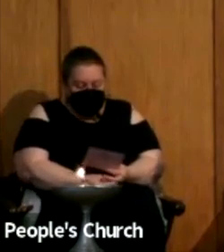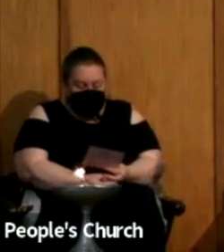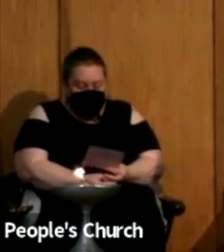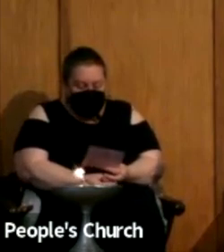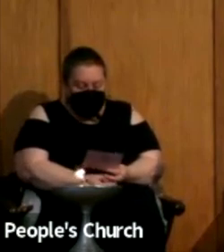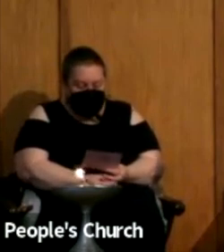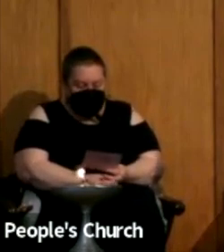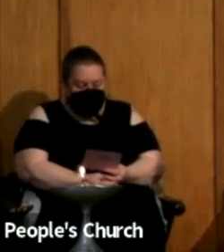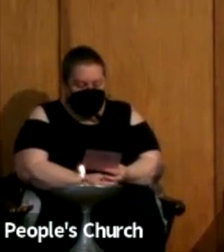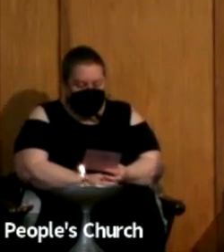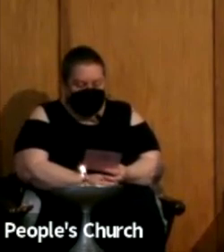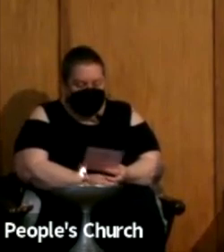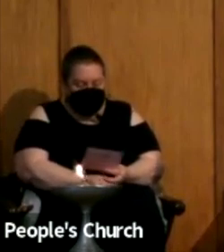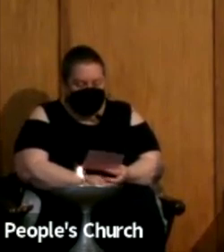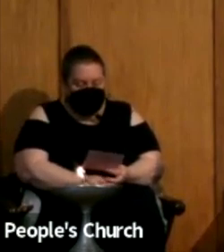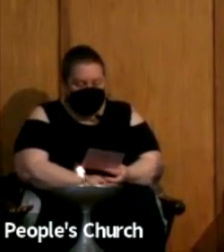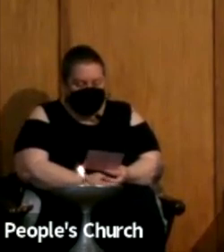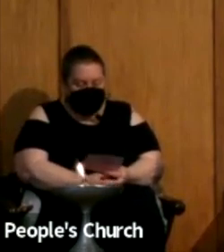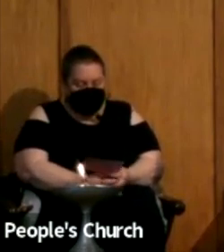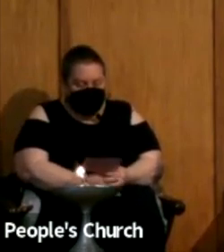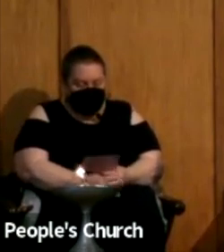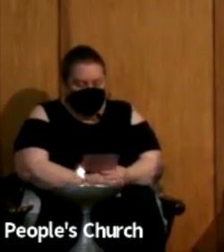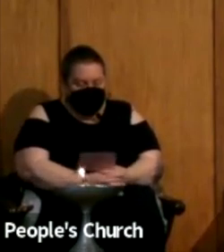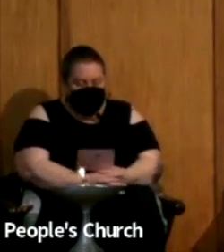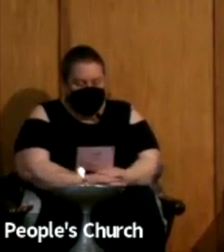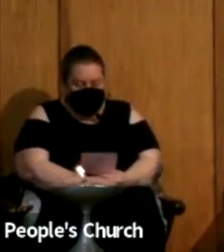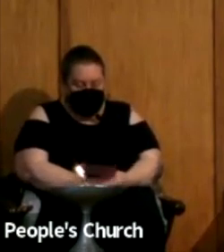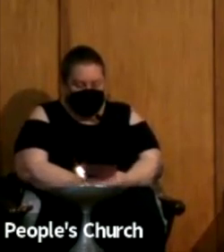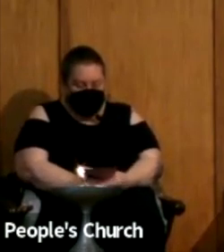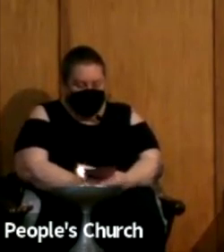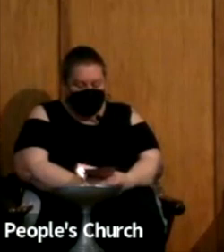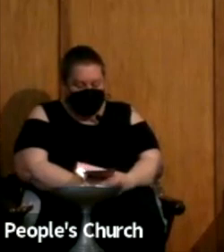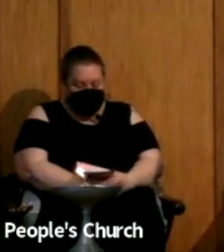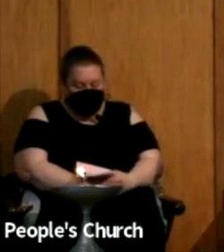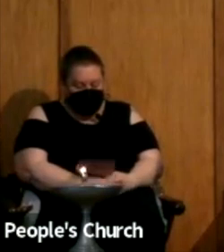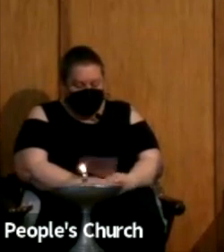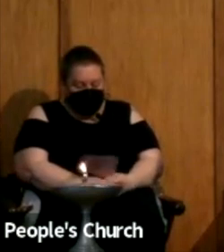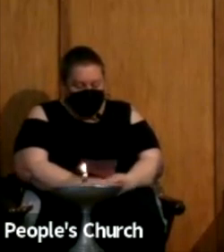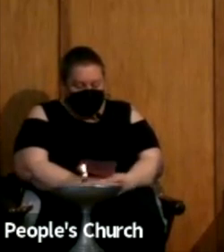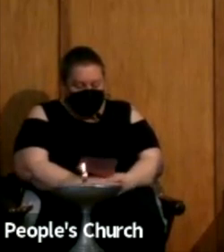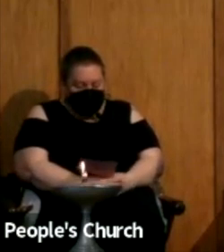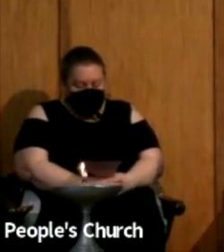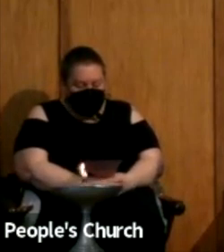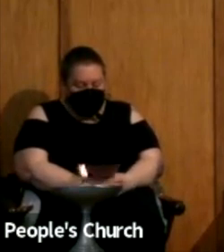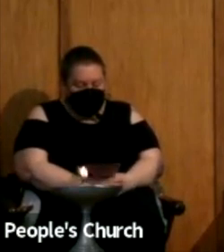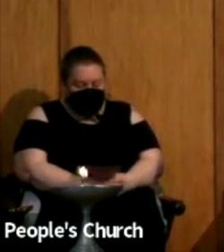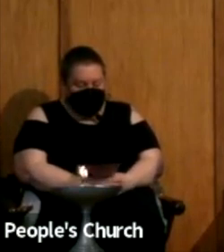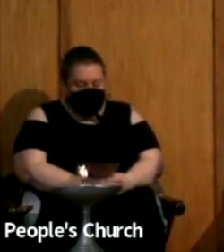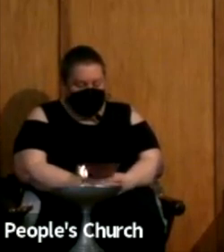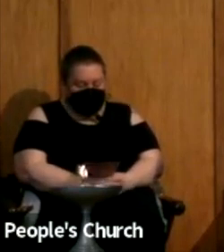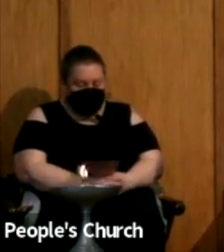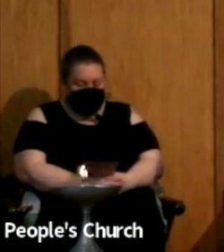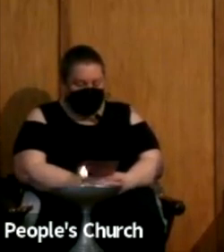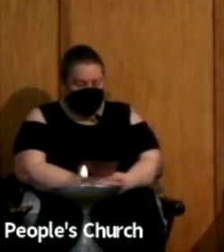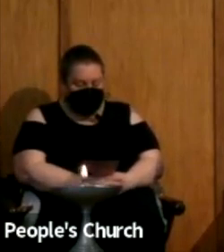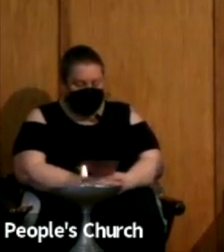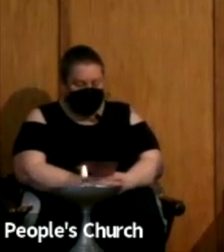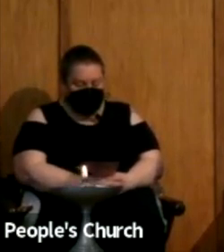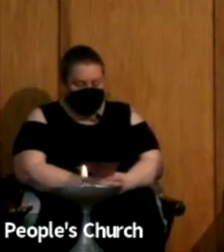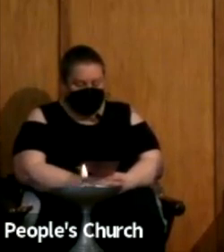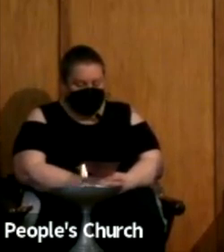they lust for your youth, seeking to spread it over their aching bones as an antidote for